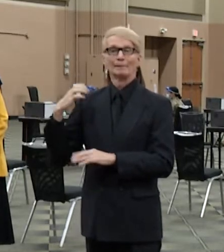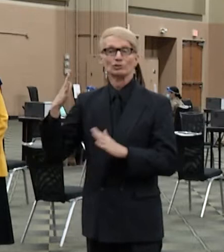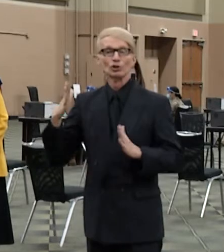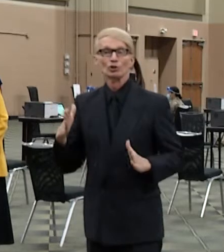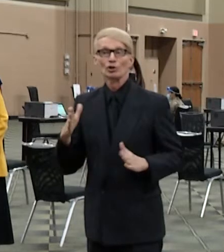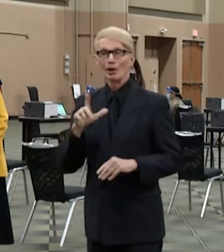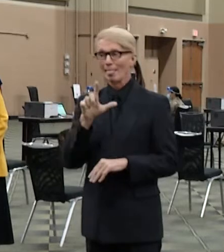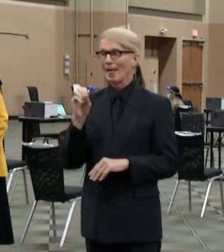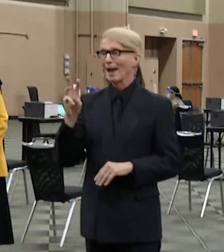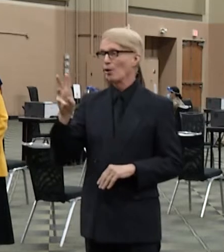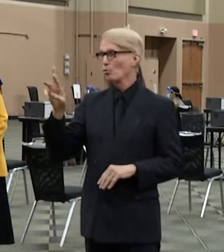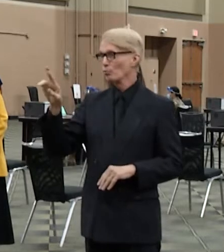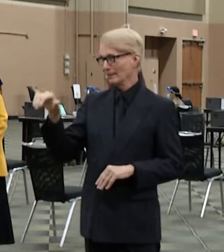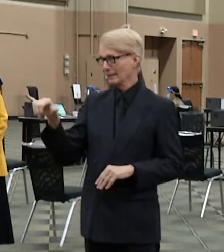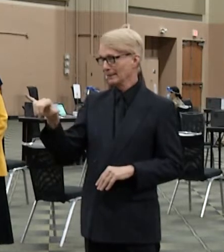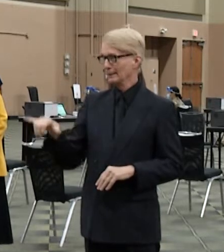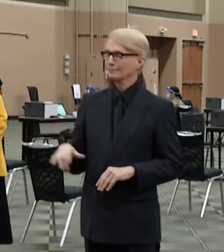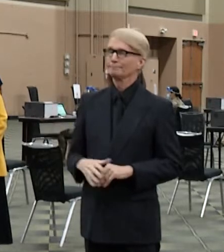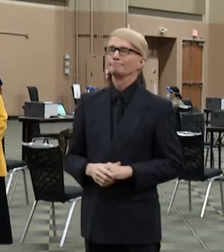Commissioner Lowry.